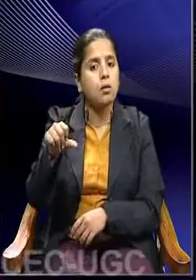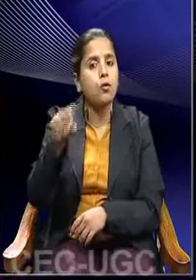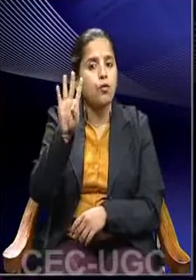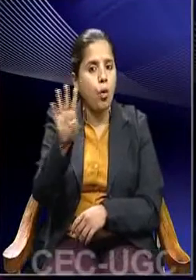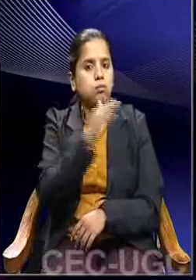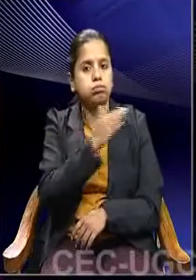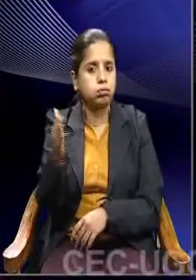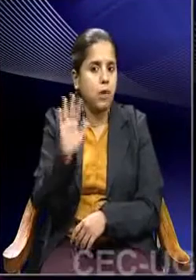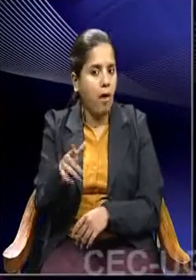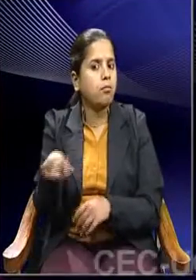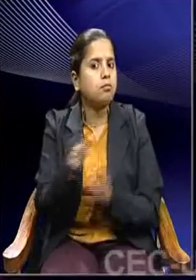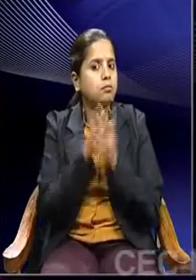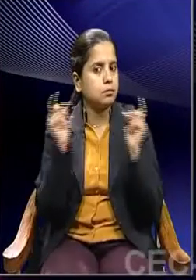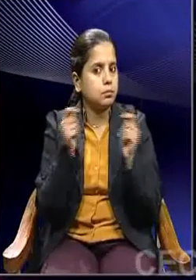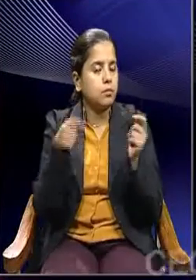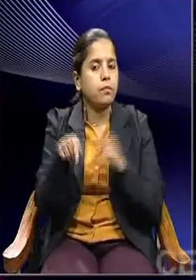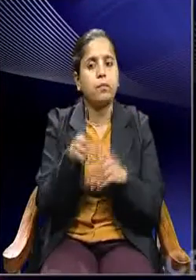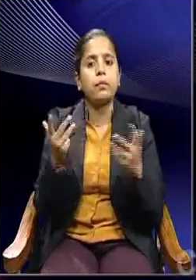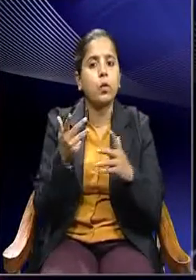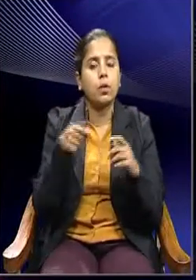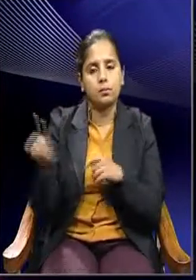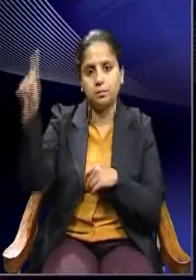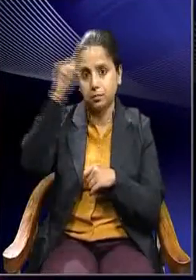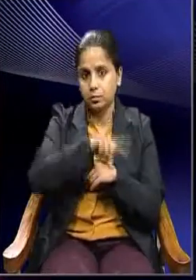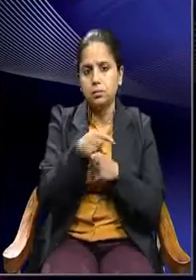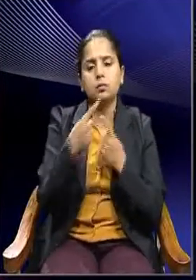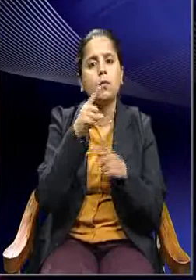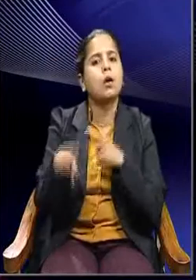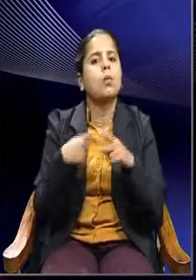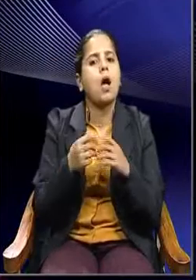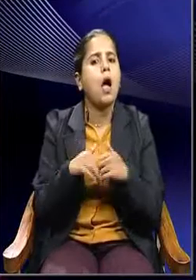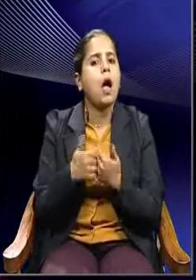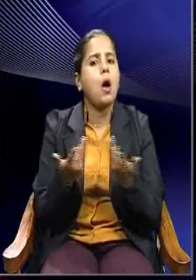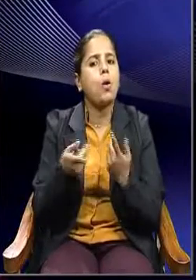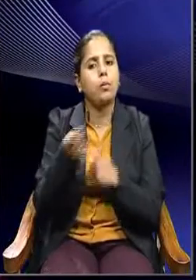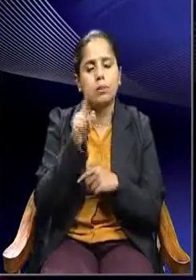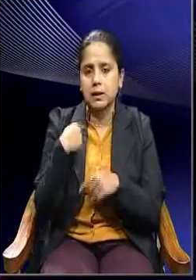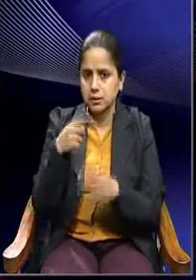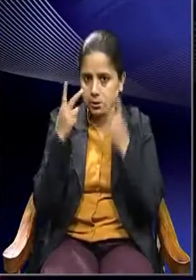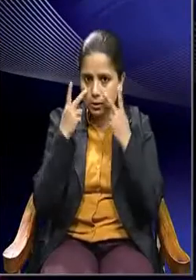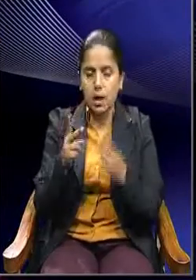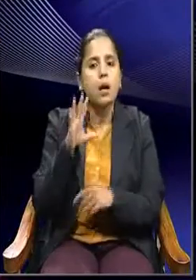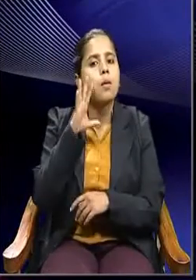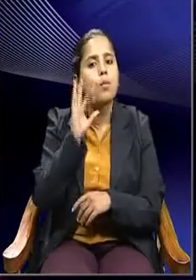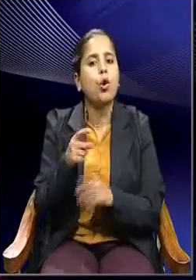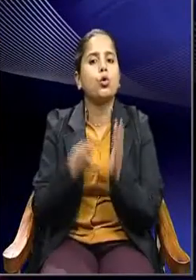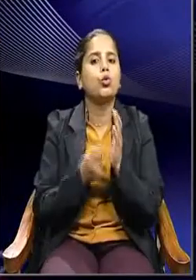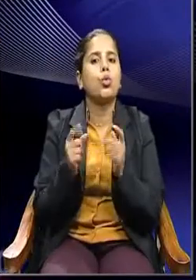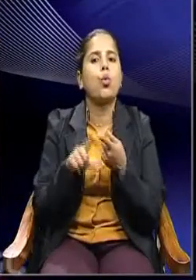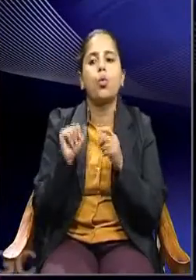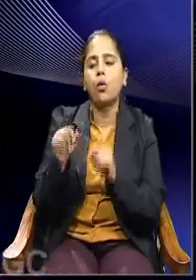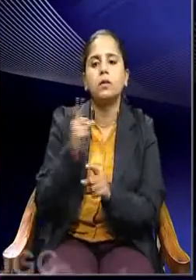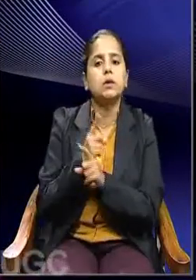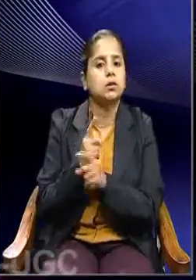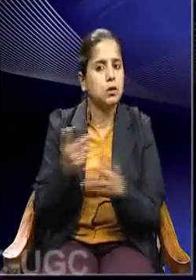1994. So, therefore, the day talks about that how we must look at the important role of teachers.